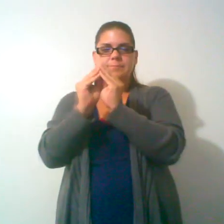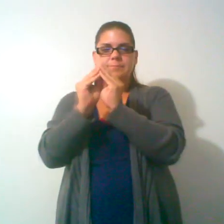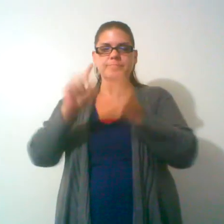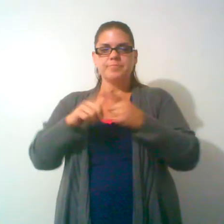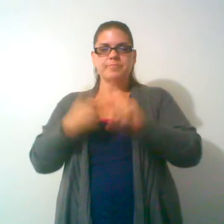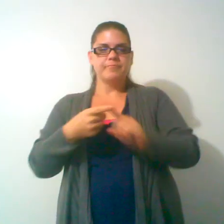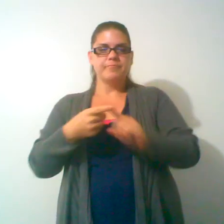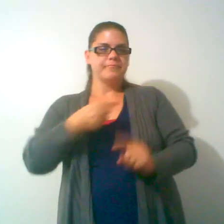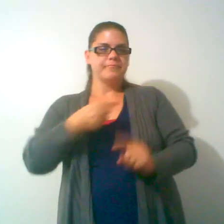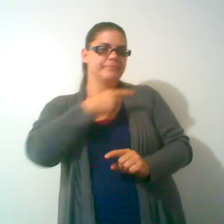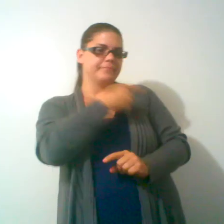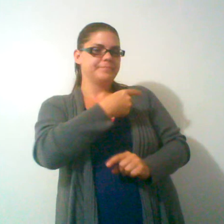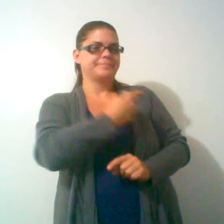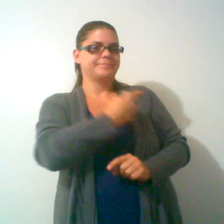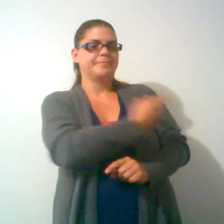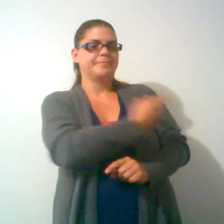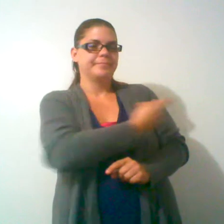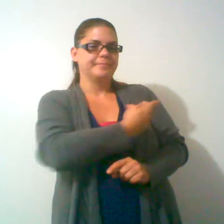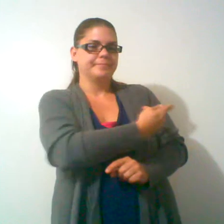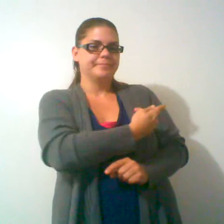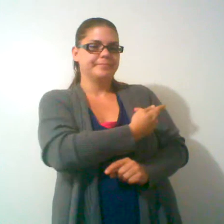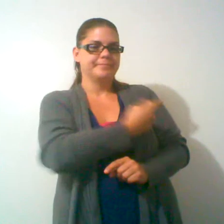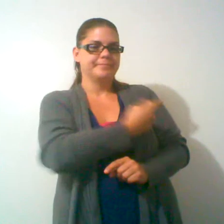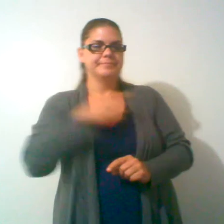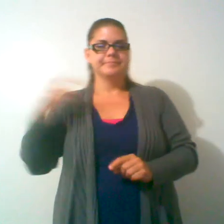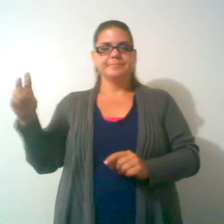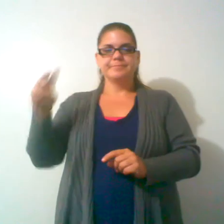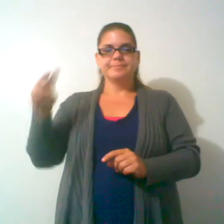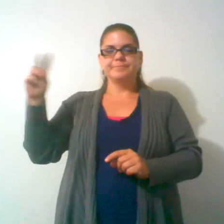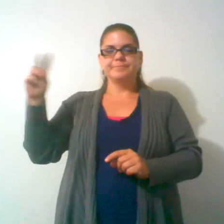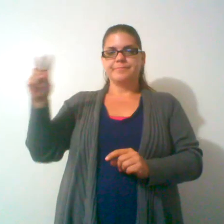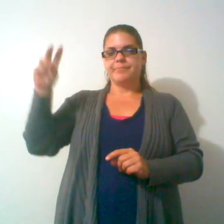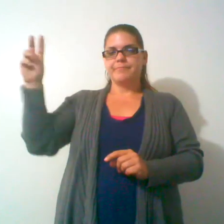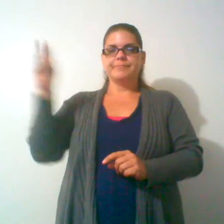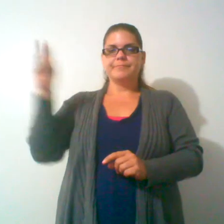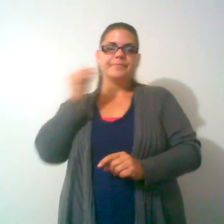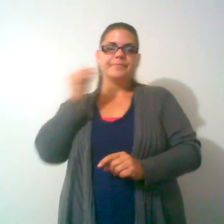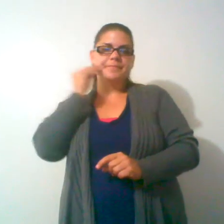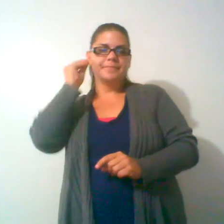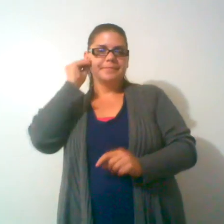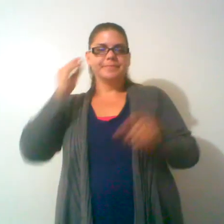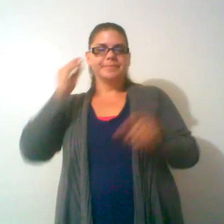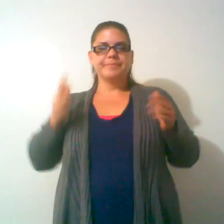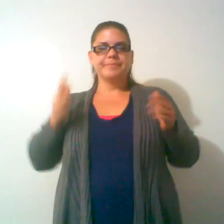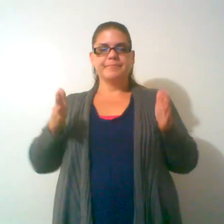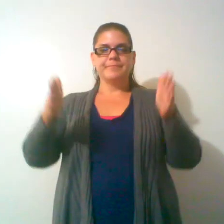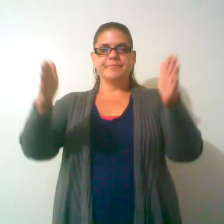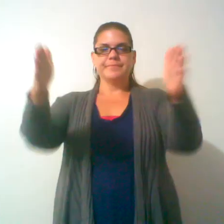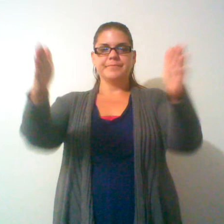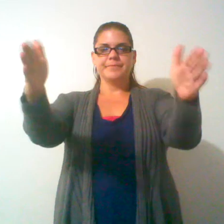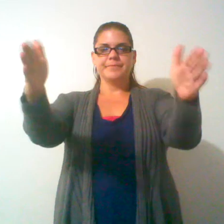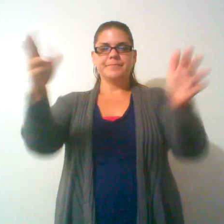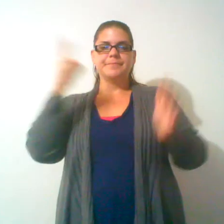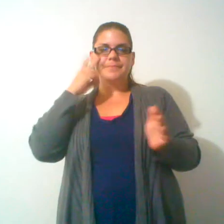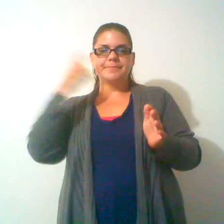the road ahead clearly. My friend, who is a very able